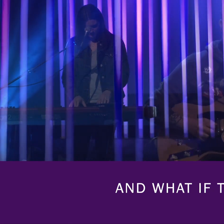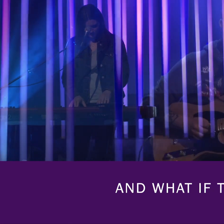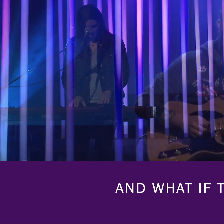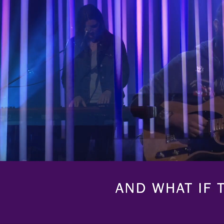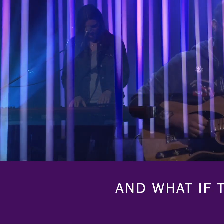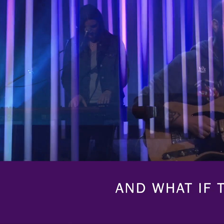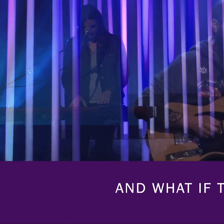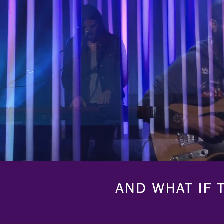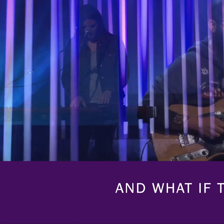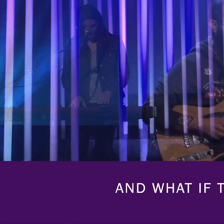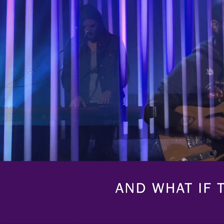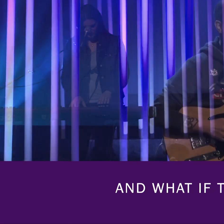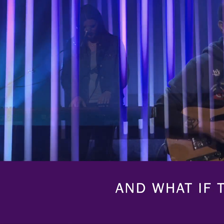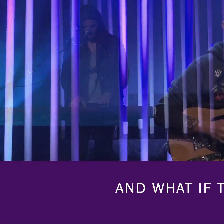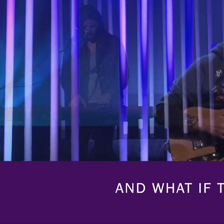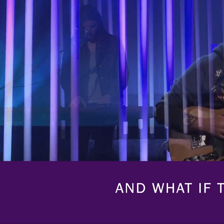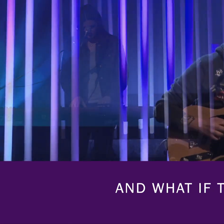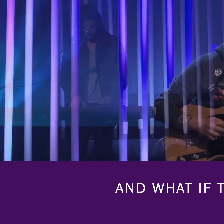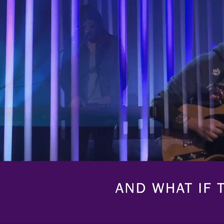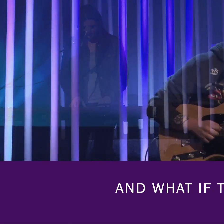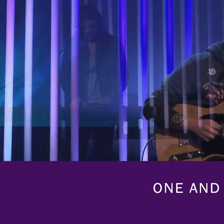What if they were